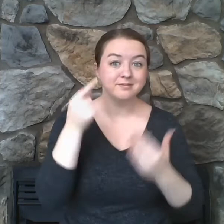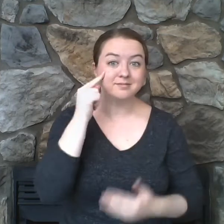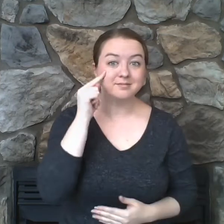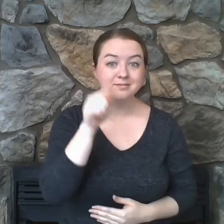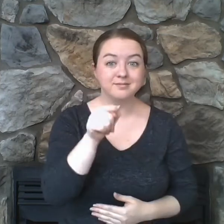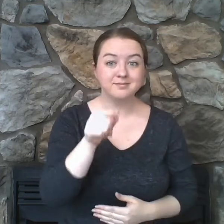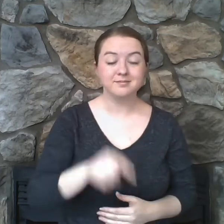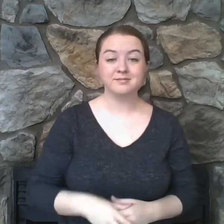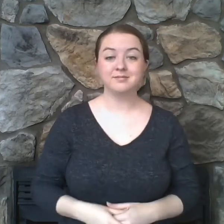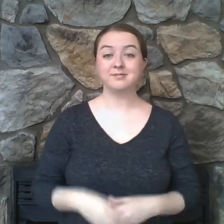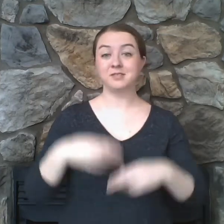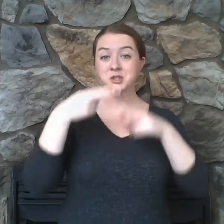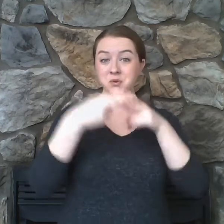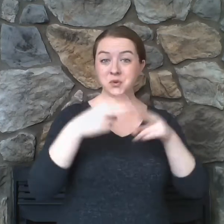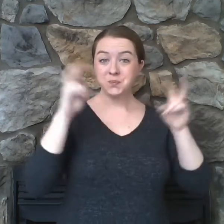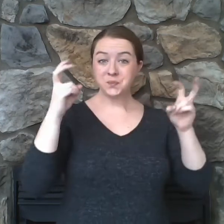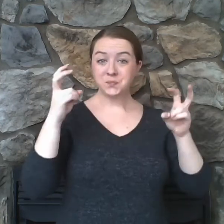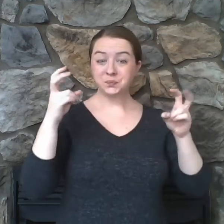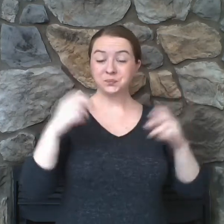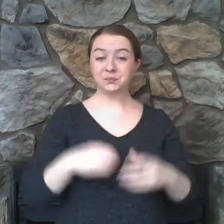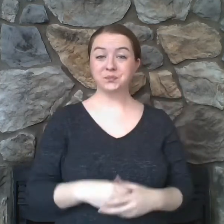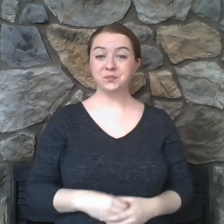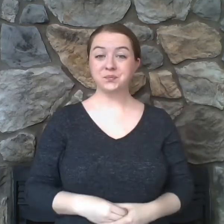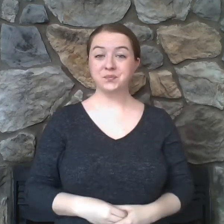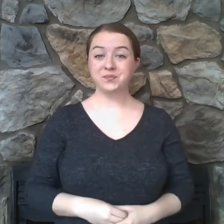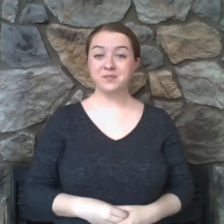cool book for you. It's called